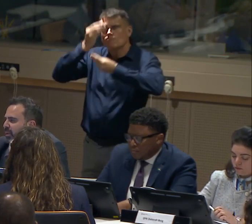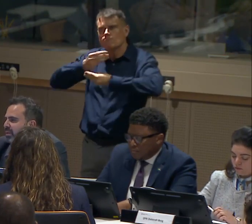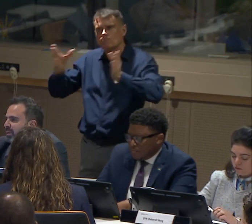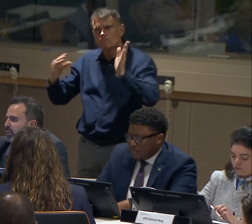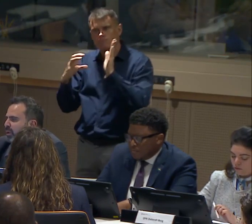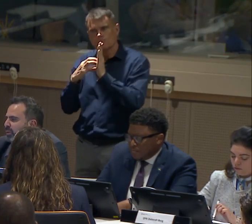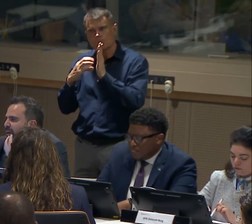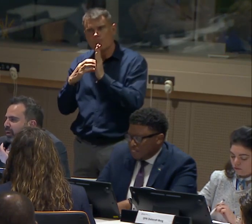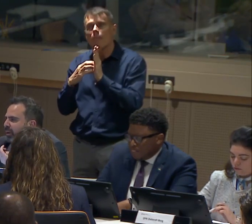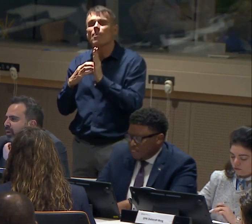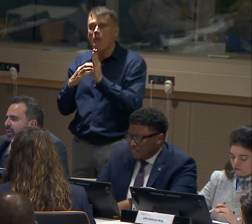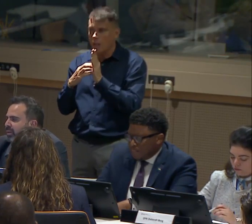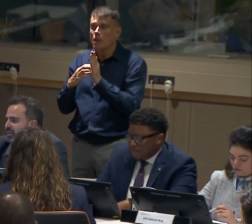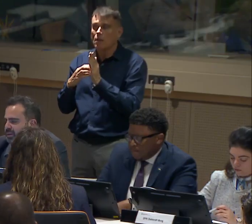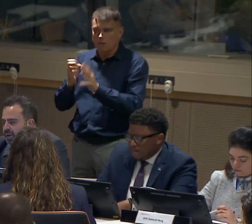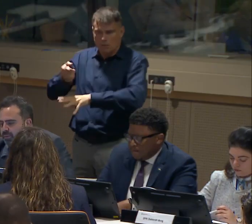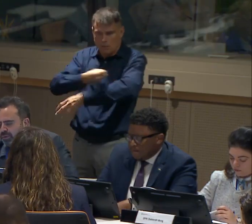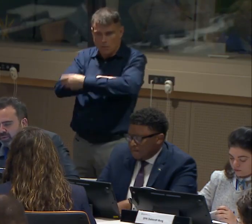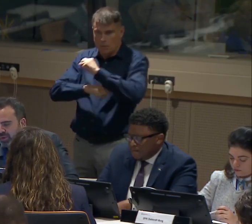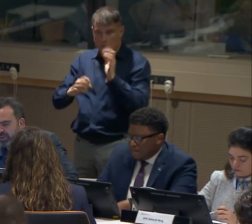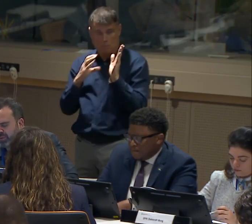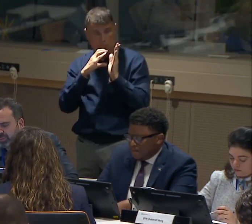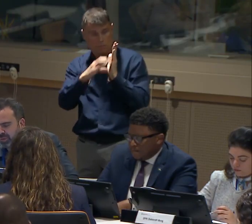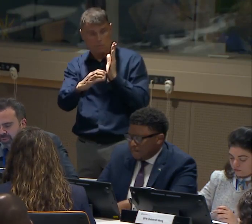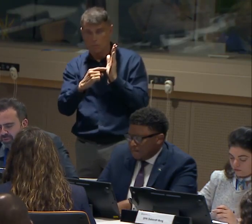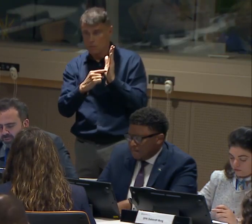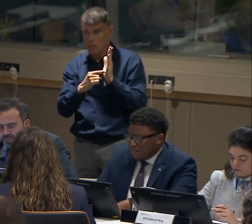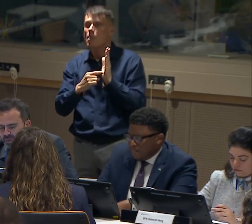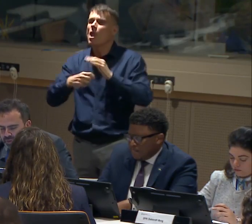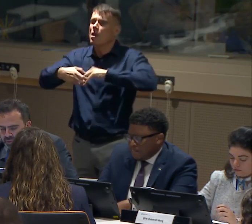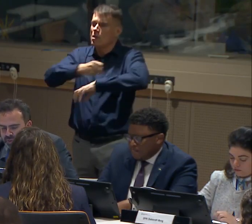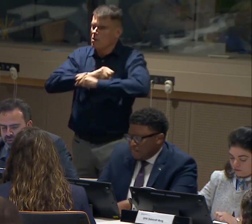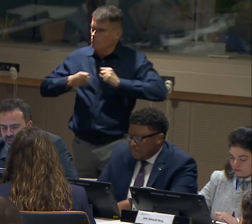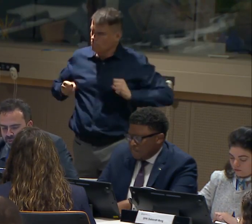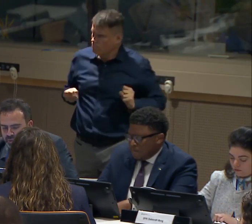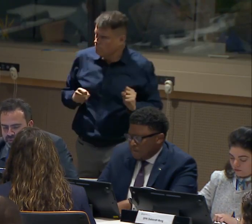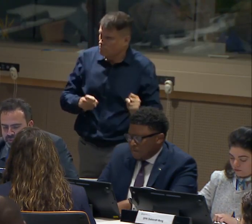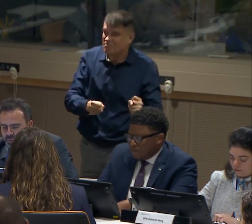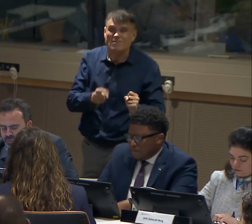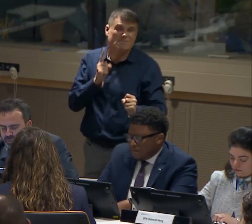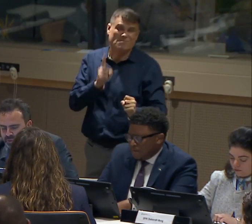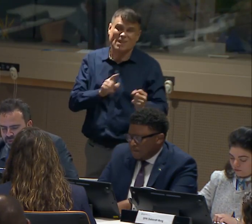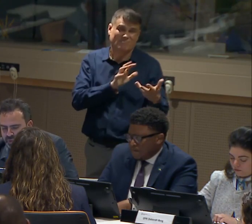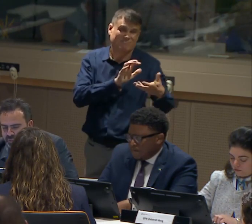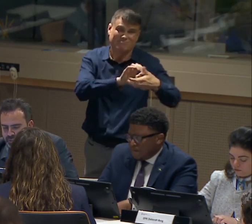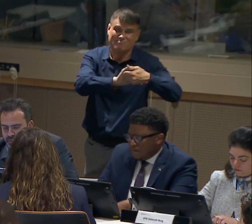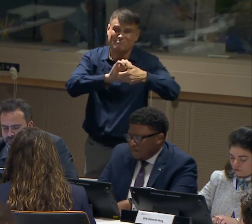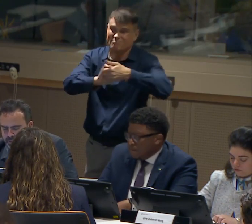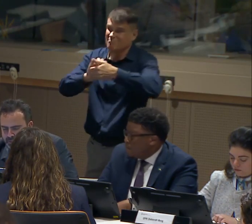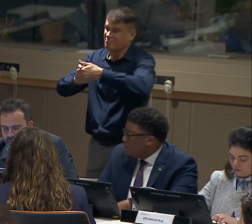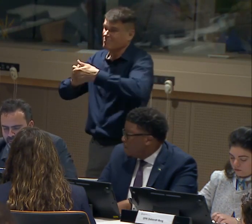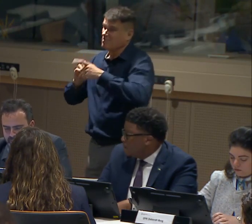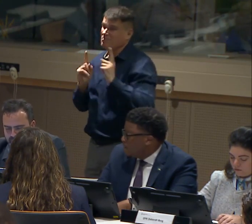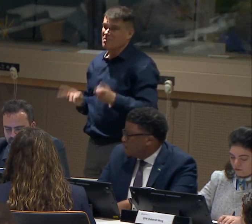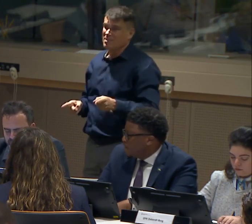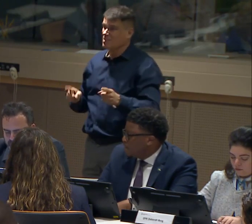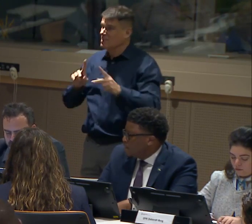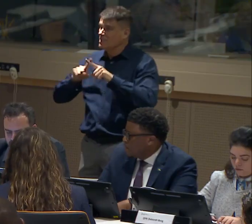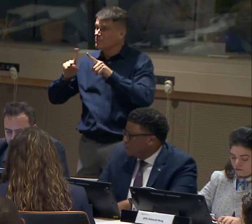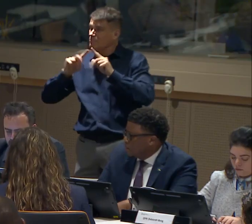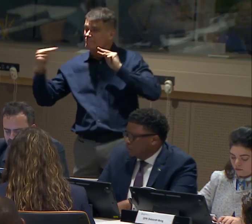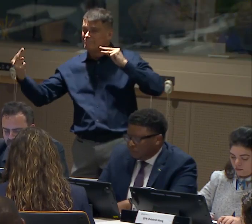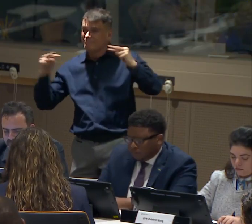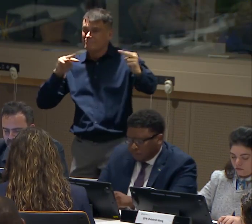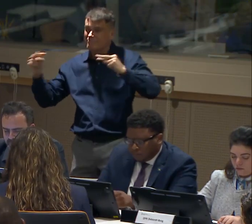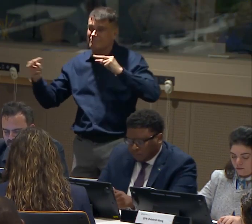on these points and work together and see how we can also have a regional perspective to things. So since you also mentioned like mental health, I will like pass